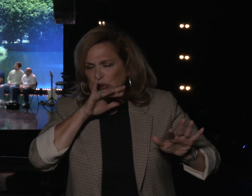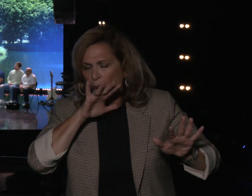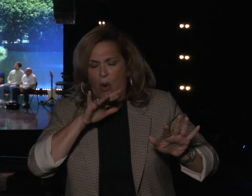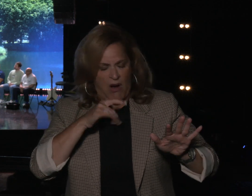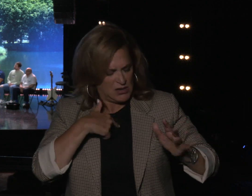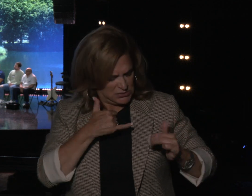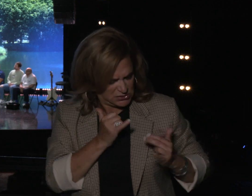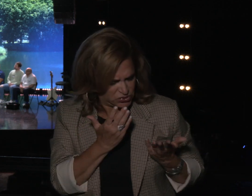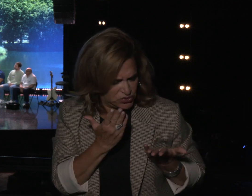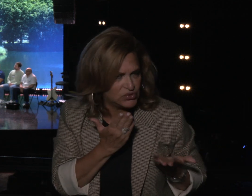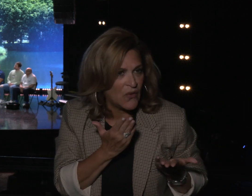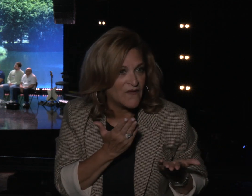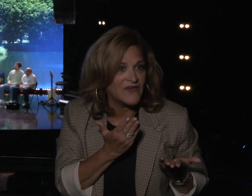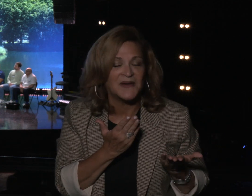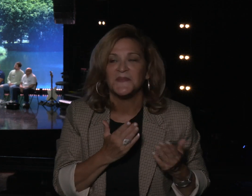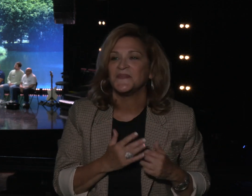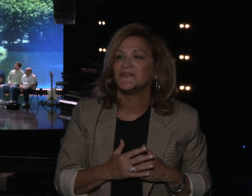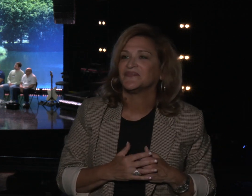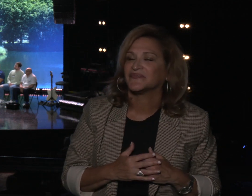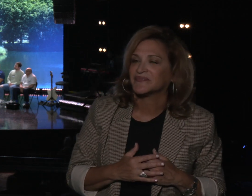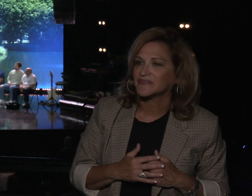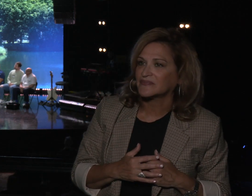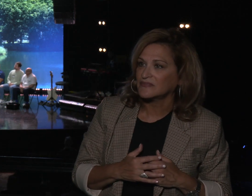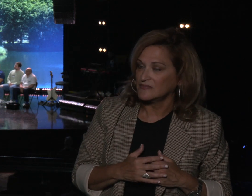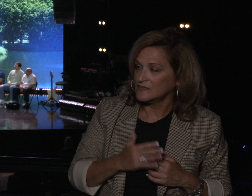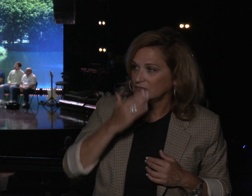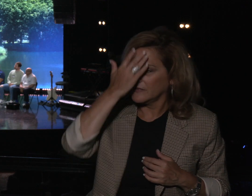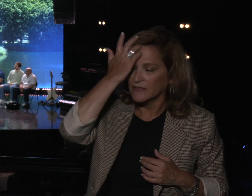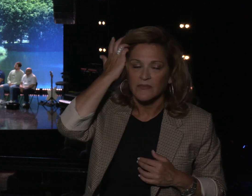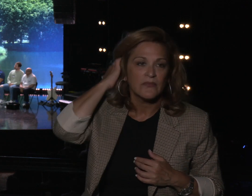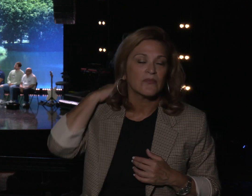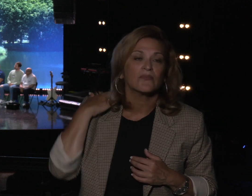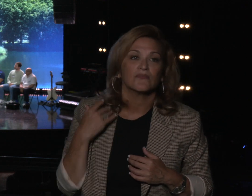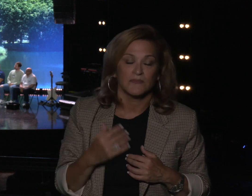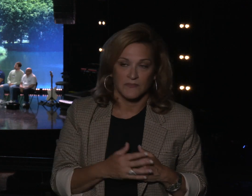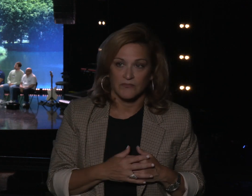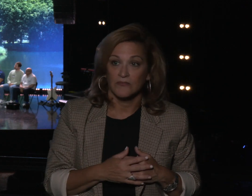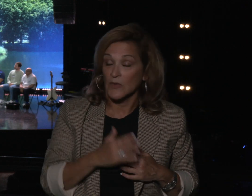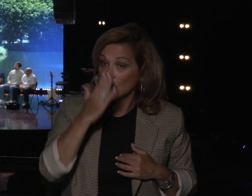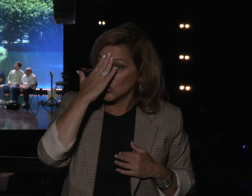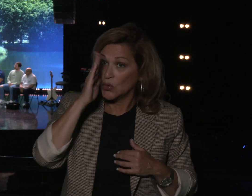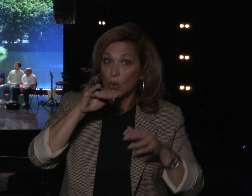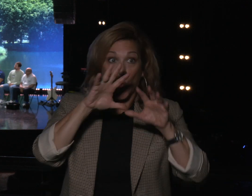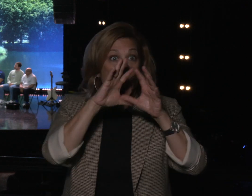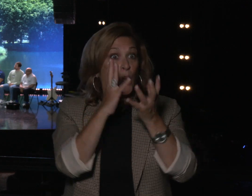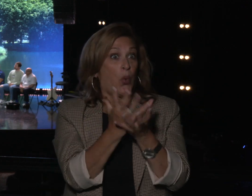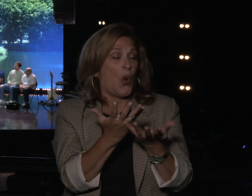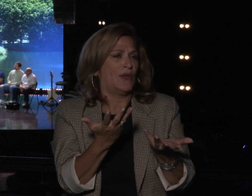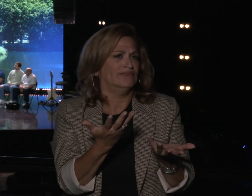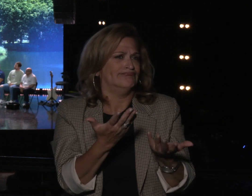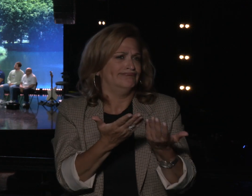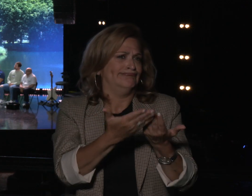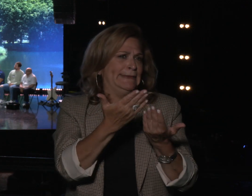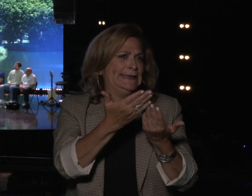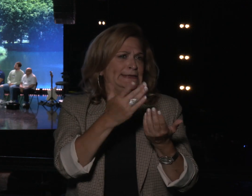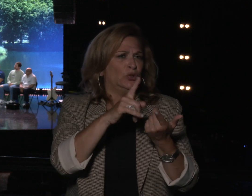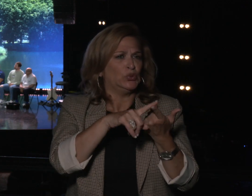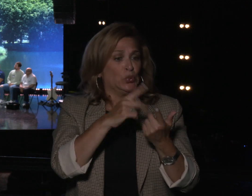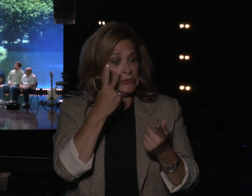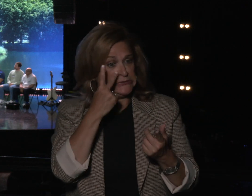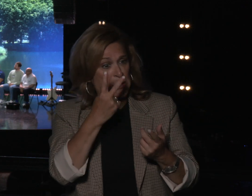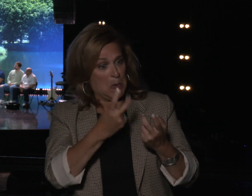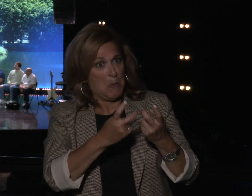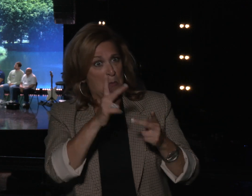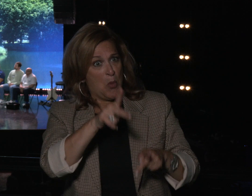listen, in the natural, in this world and whatever, like it's the norm to kick someone when they're down. It's the norm